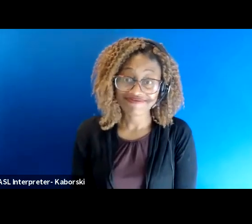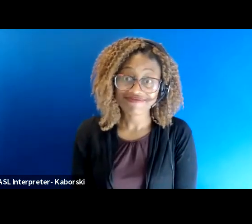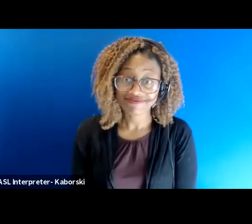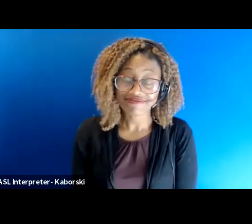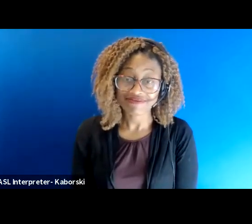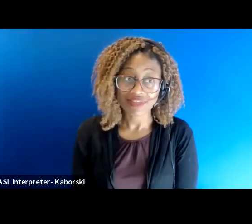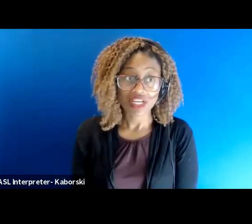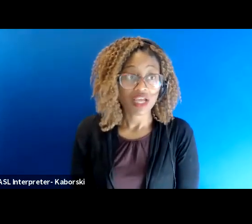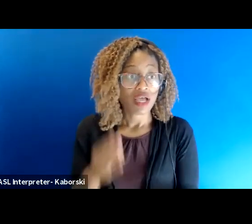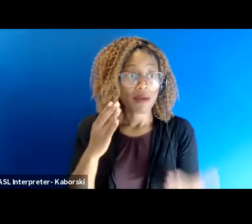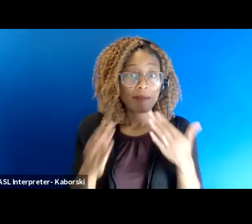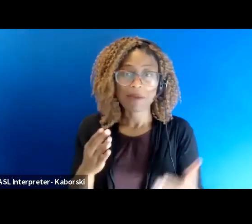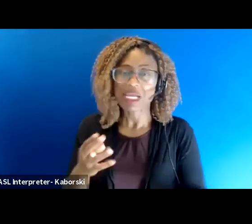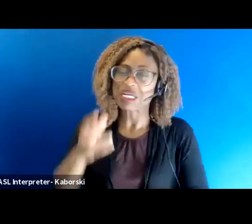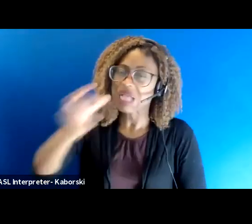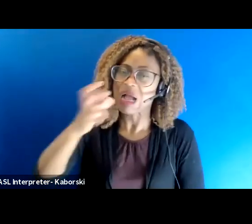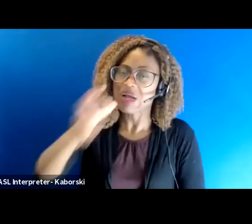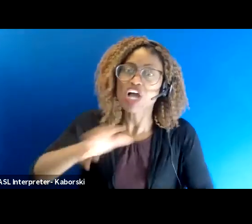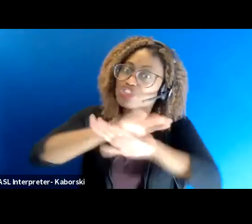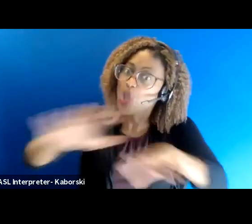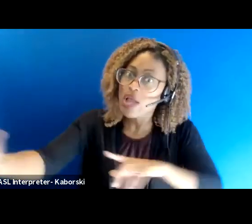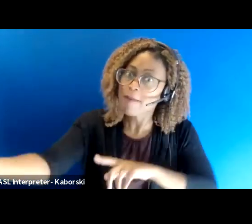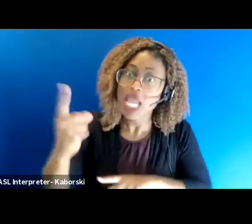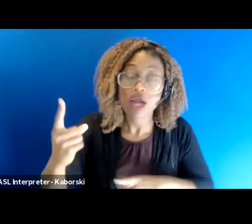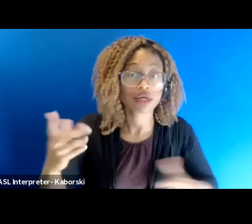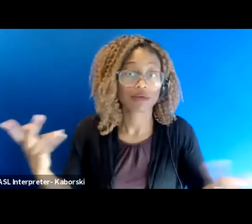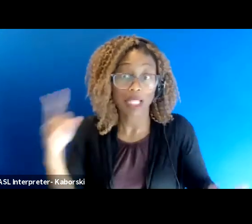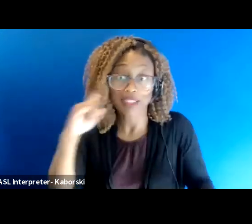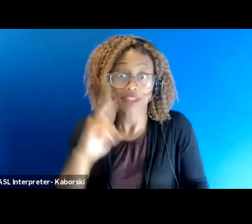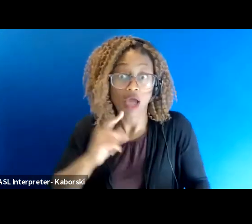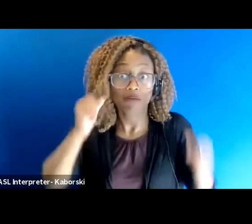and people are shouting at them, "No, don't come here, don't come," whatever.